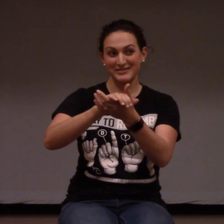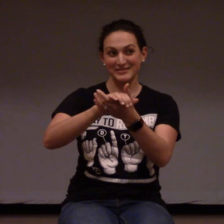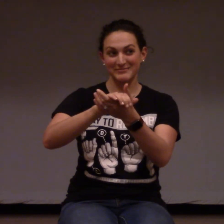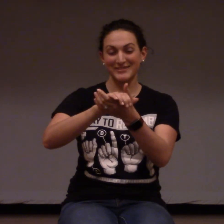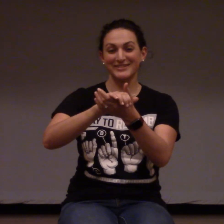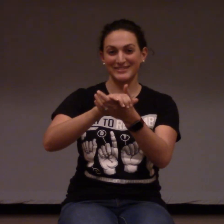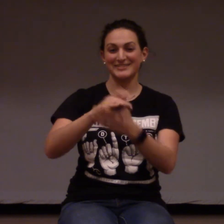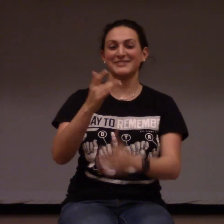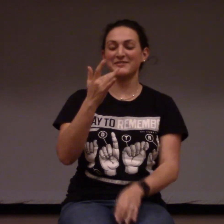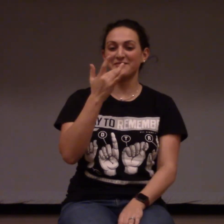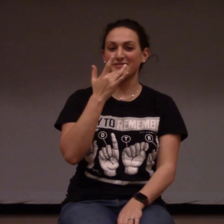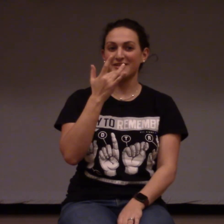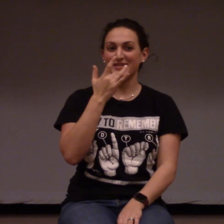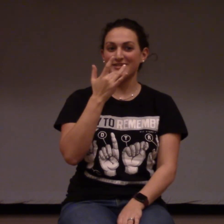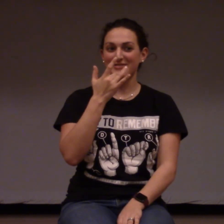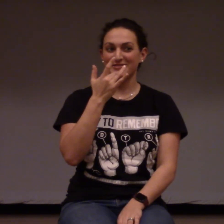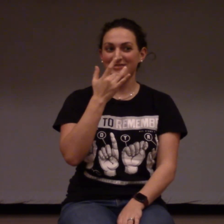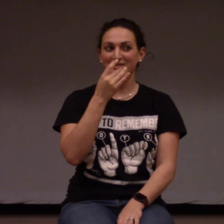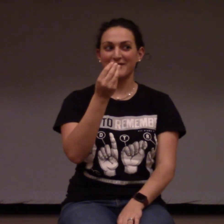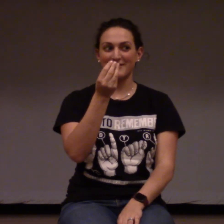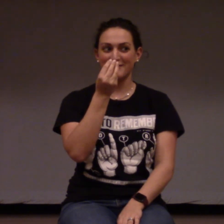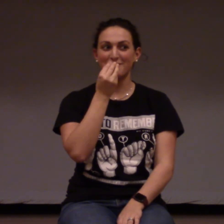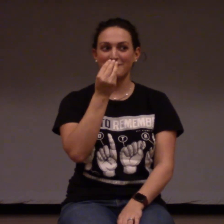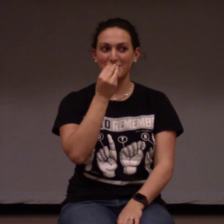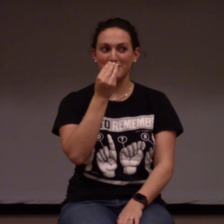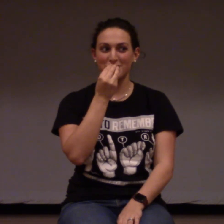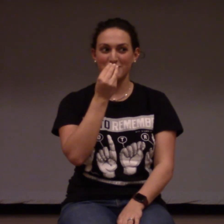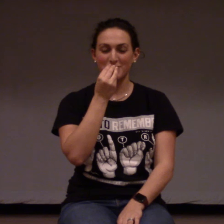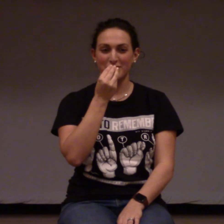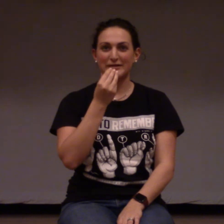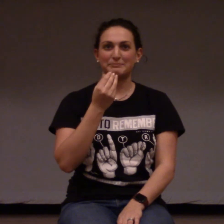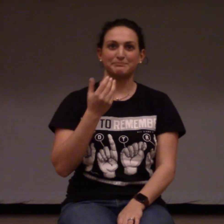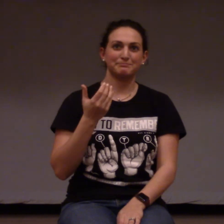Husband. Favorite. Food.